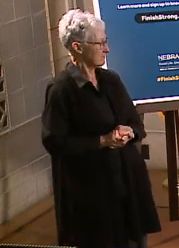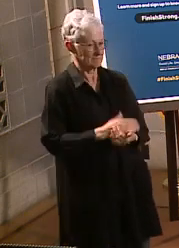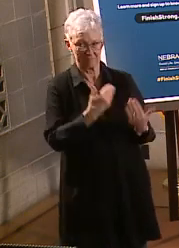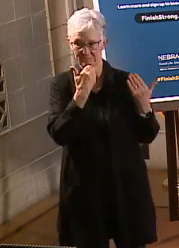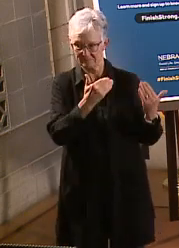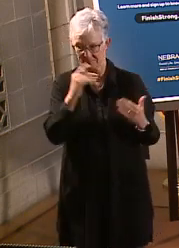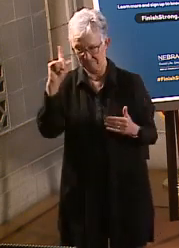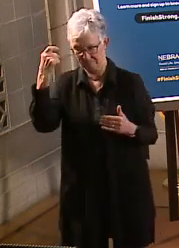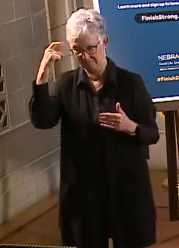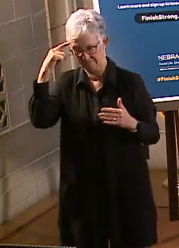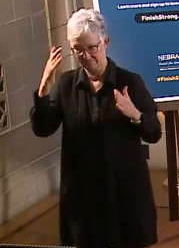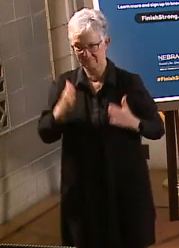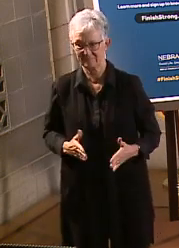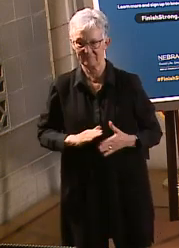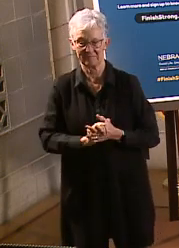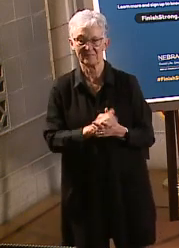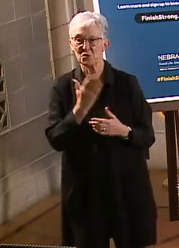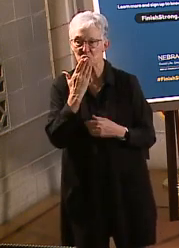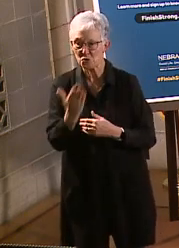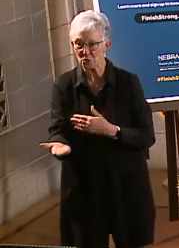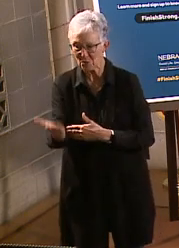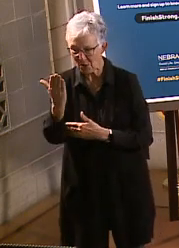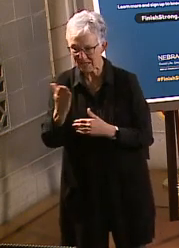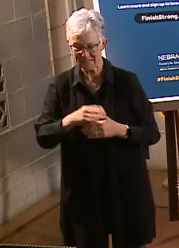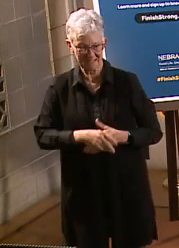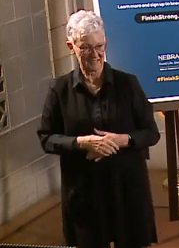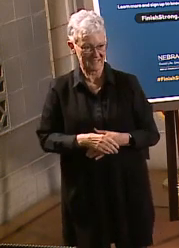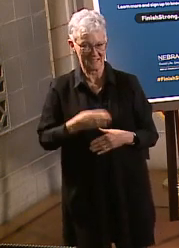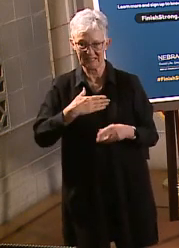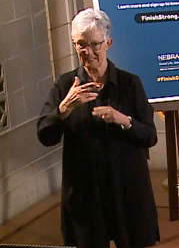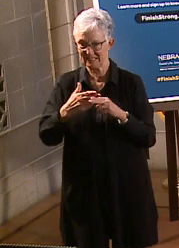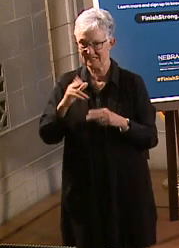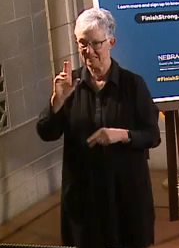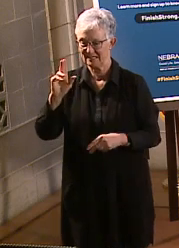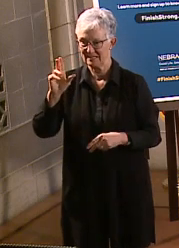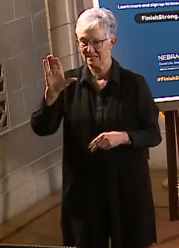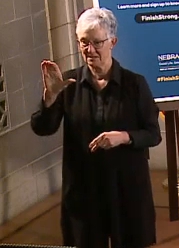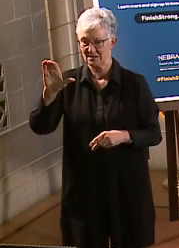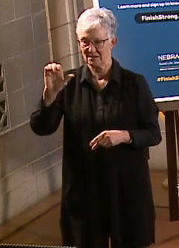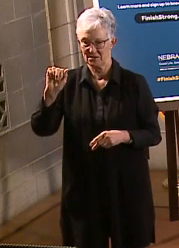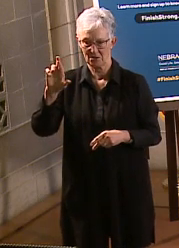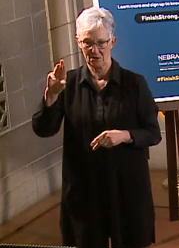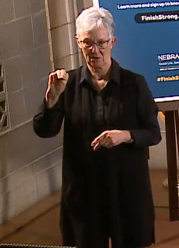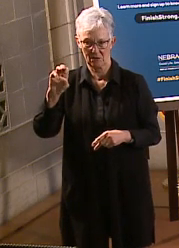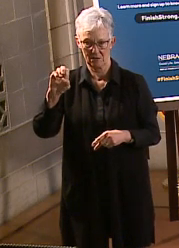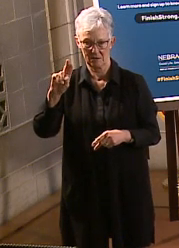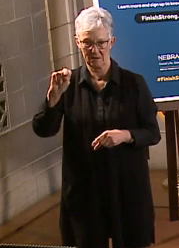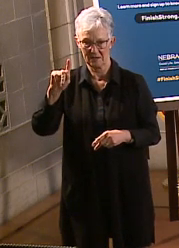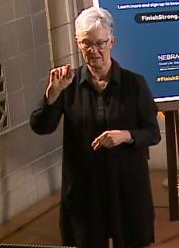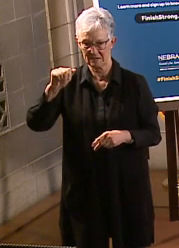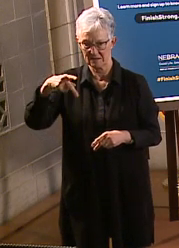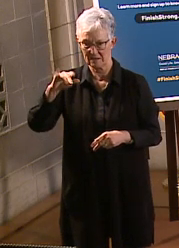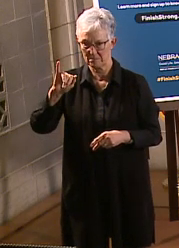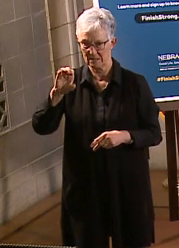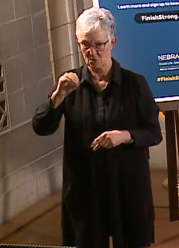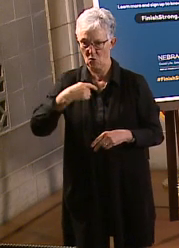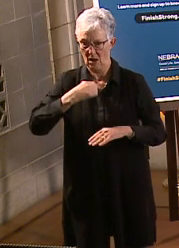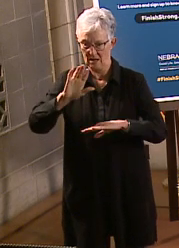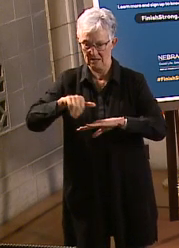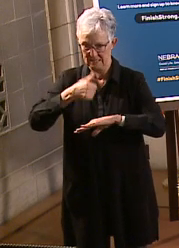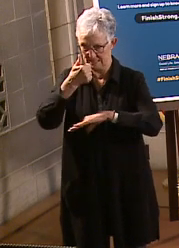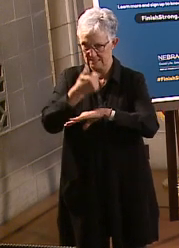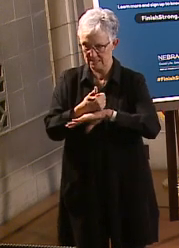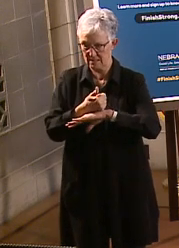Thank you, Governor. Good morning. My name is Carmen Tapio, and I am founder, CEO, and president of North